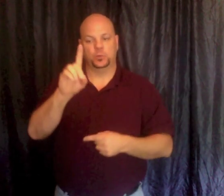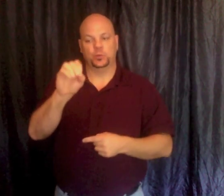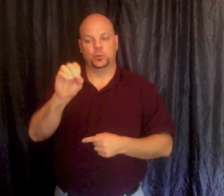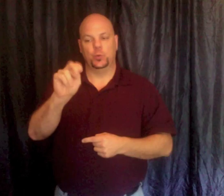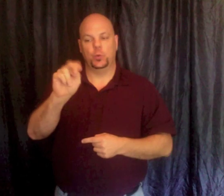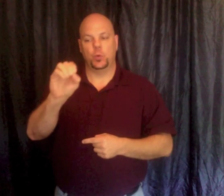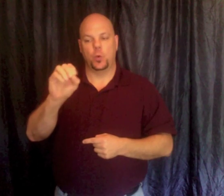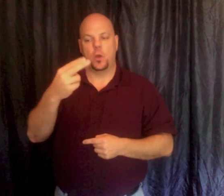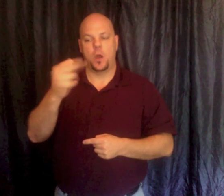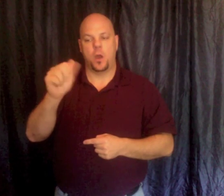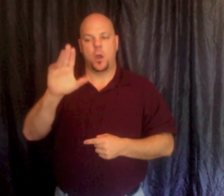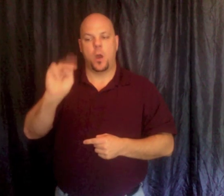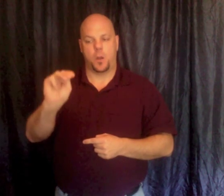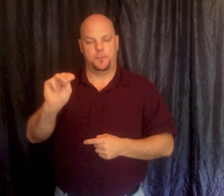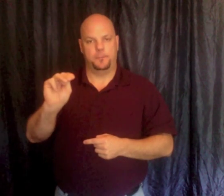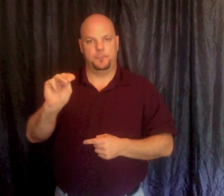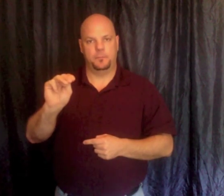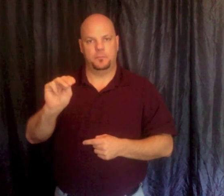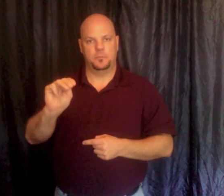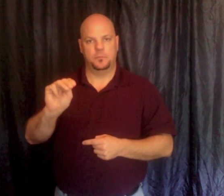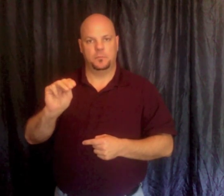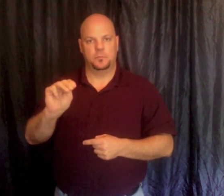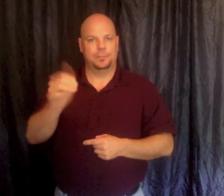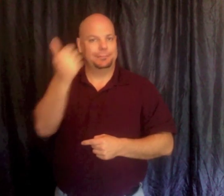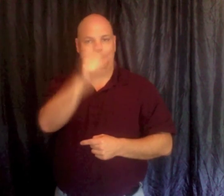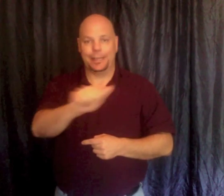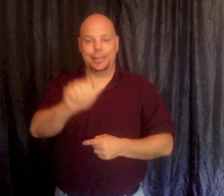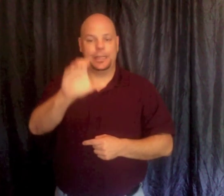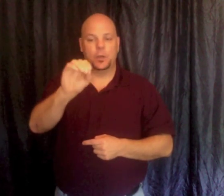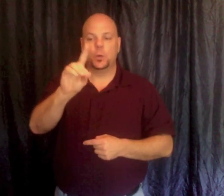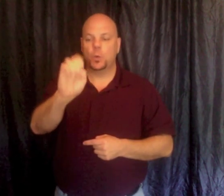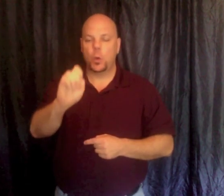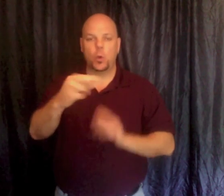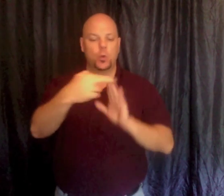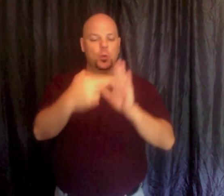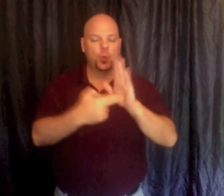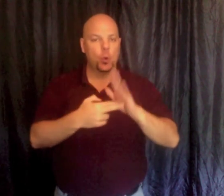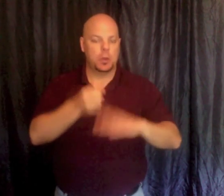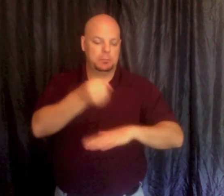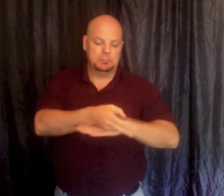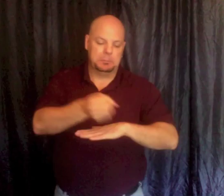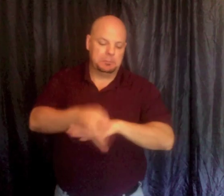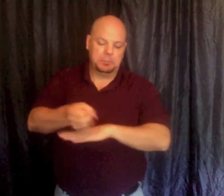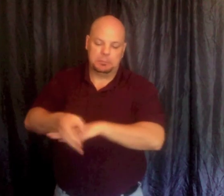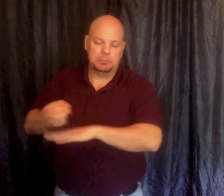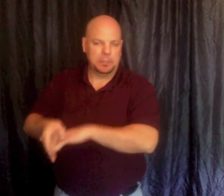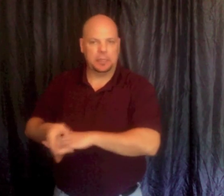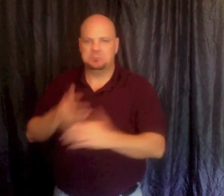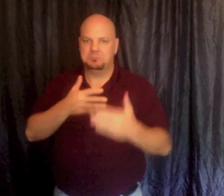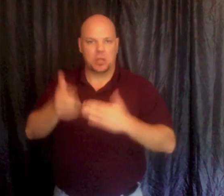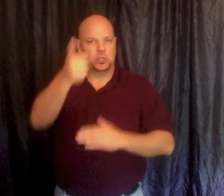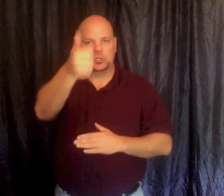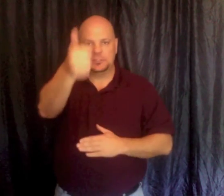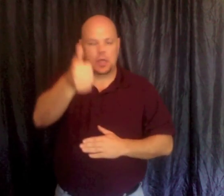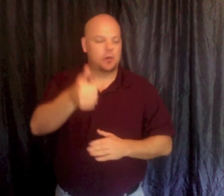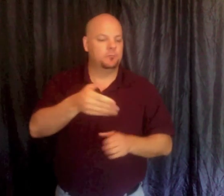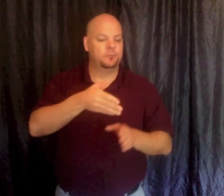That is the thing about most code, any code, whether you're a doctor, lawyer,